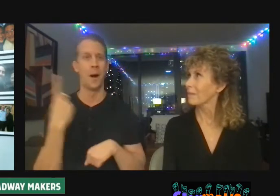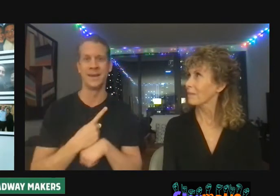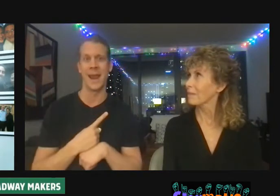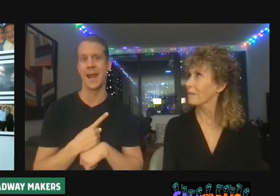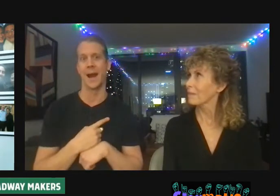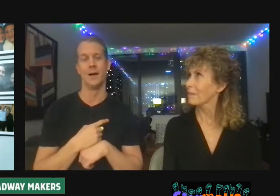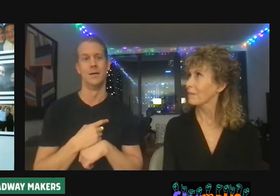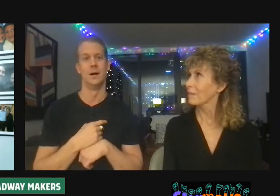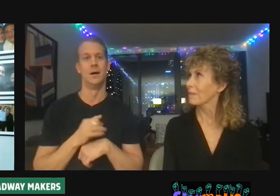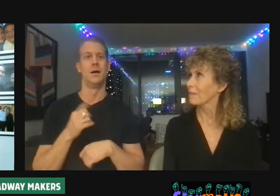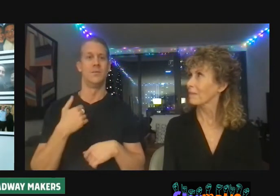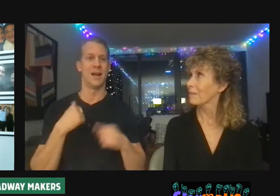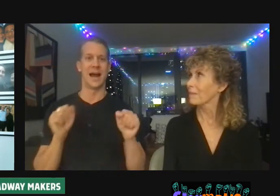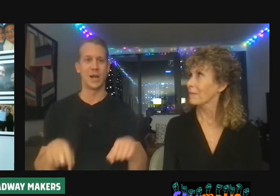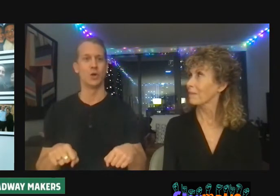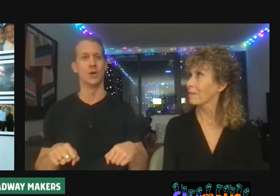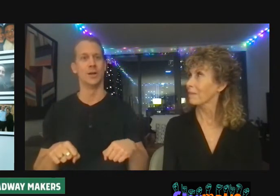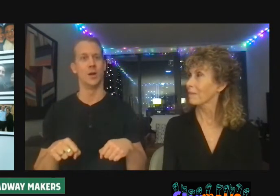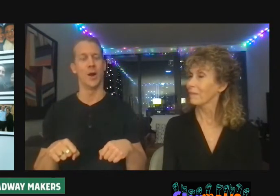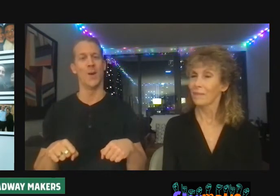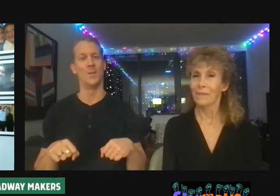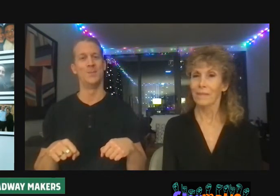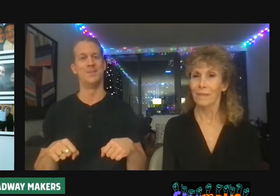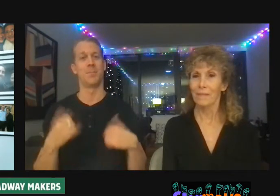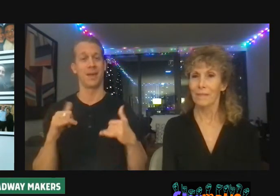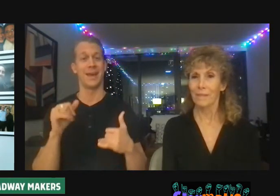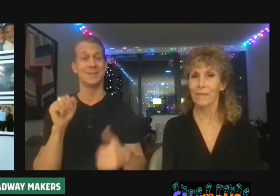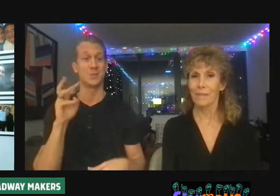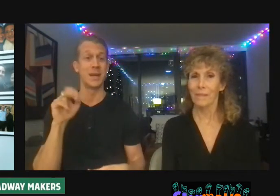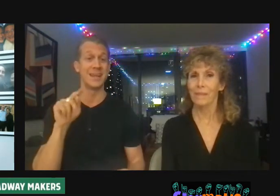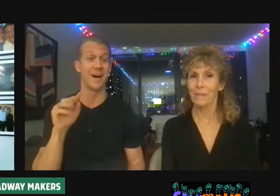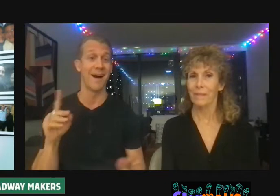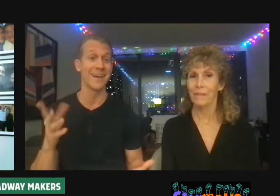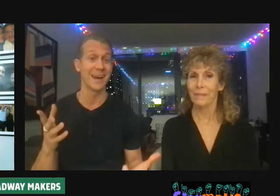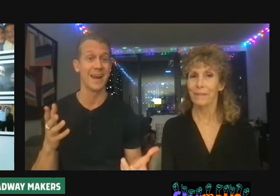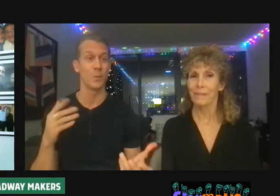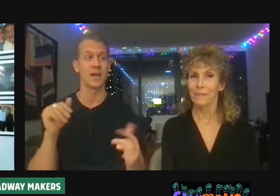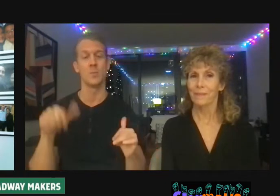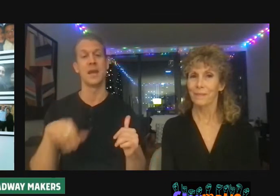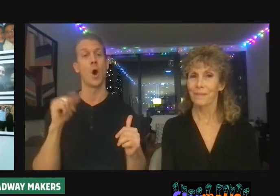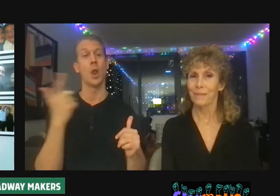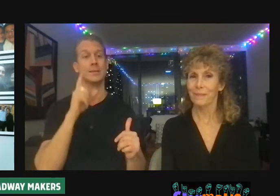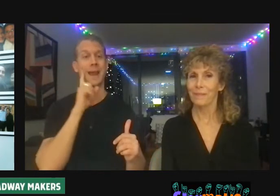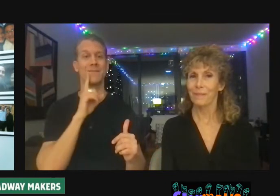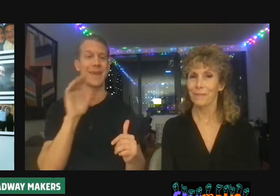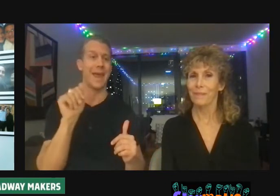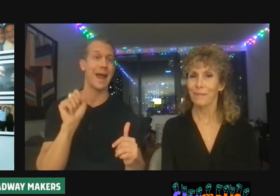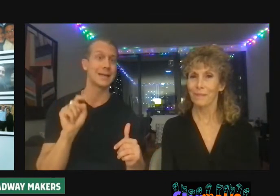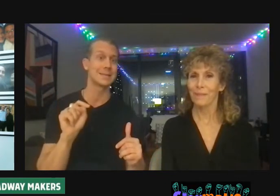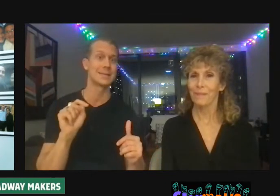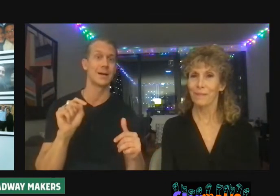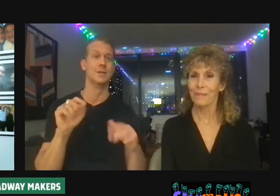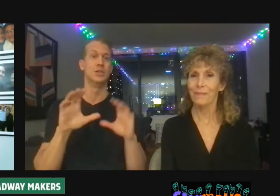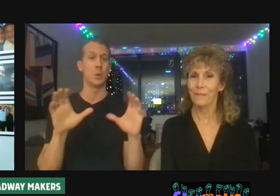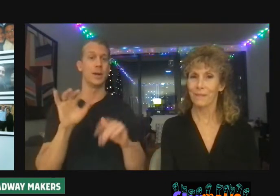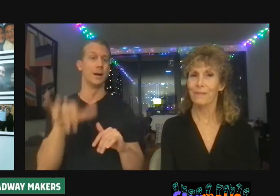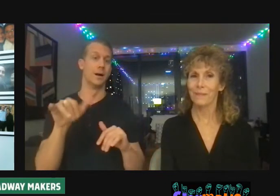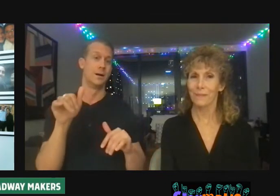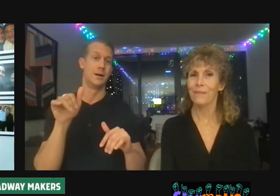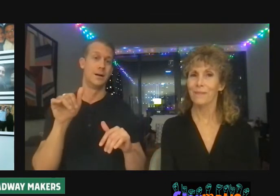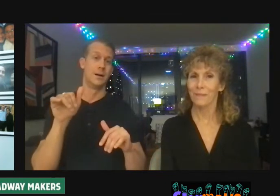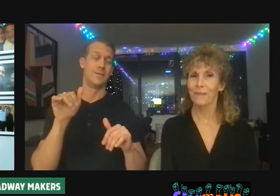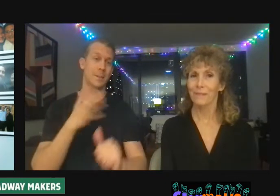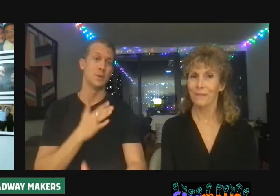hoping that one day that I could, you know, play Sweetie Todd and we could be all deaf cast